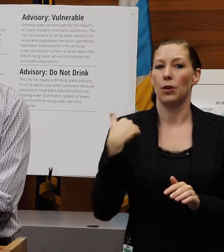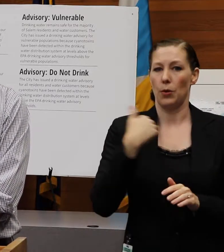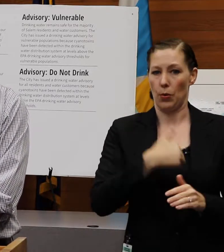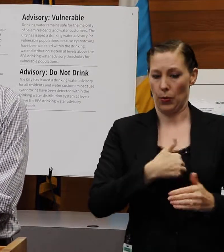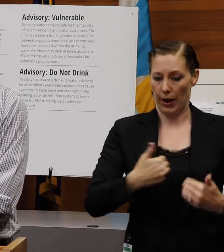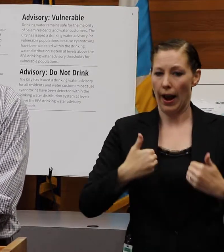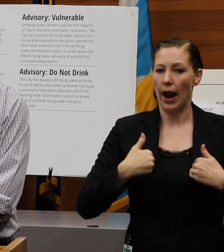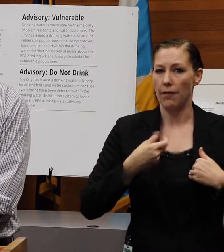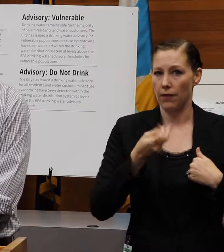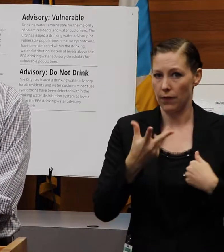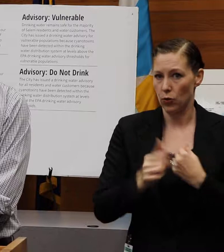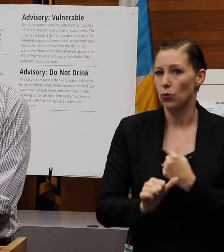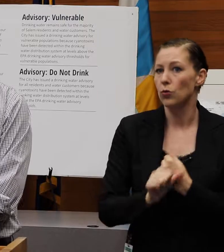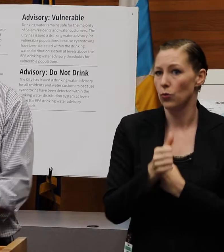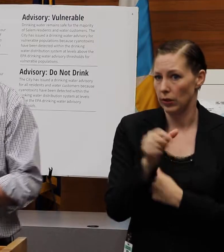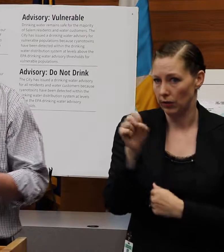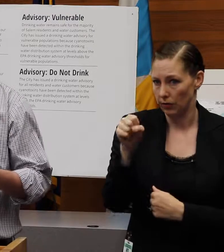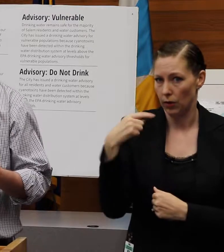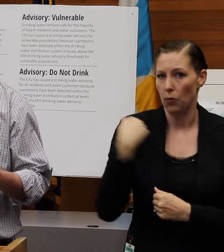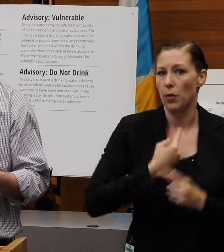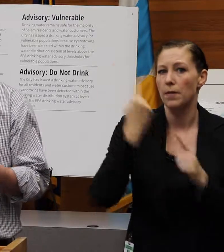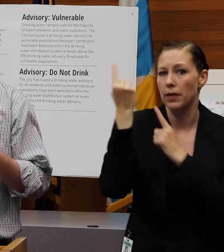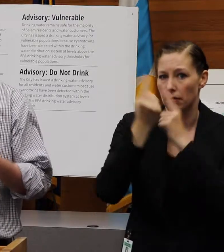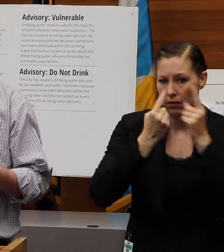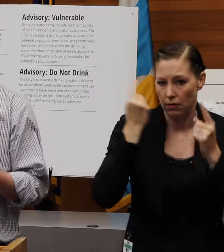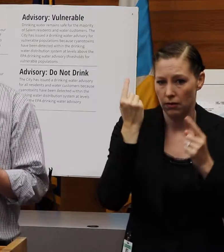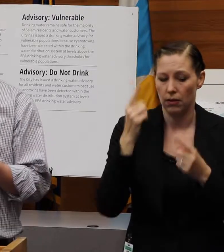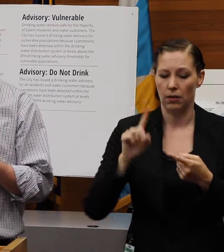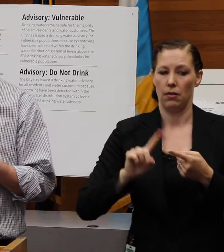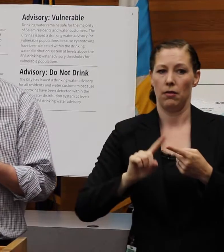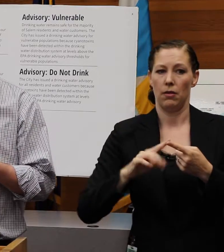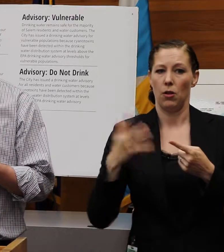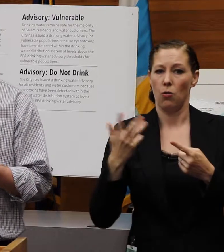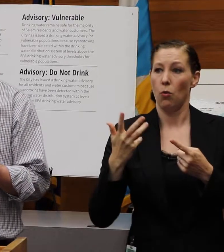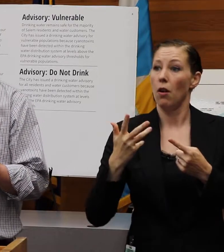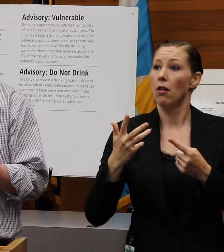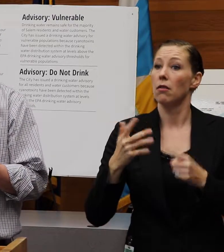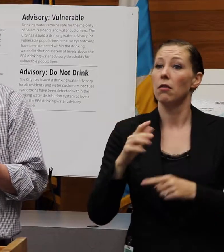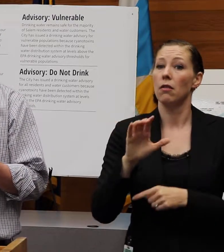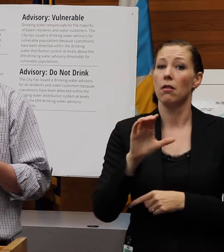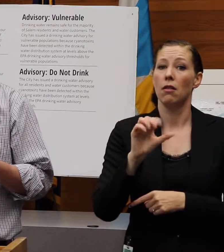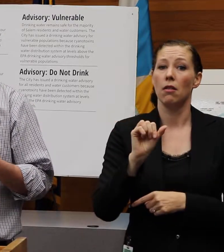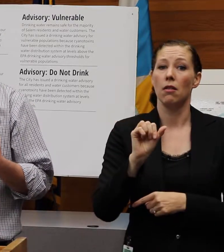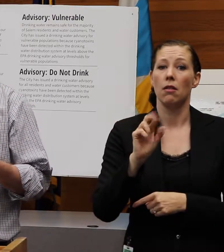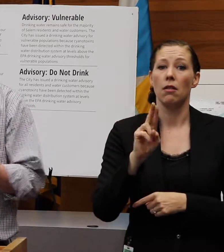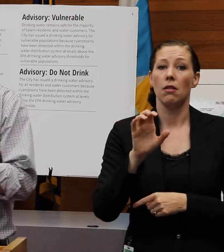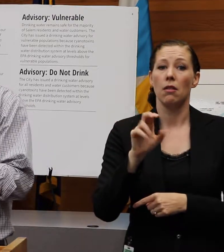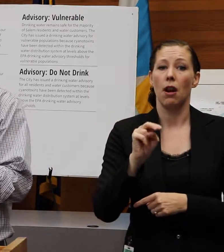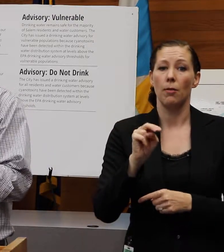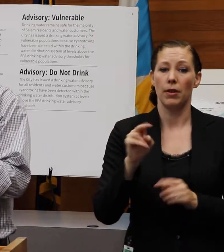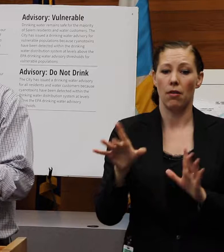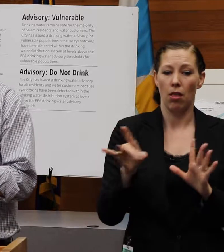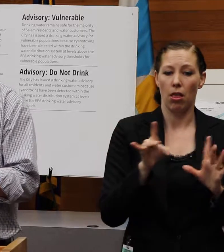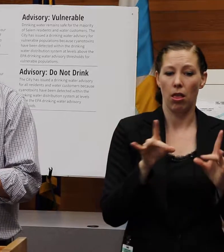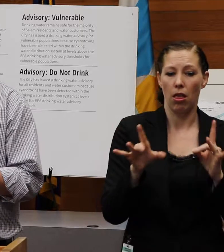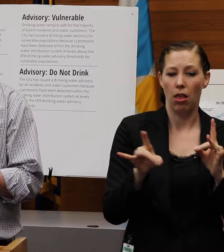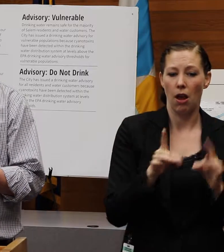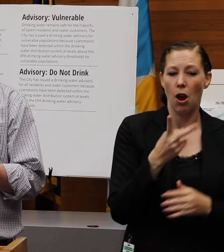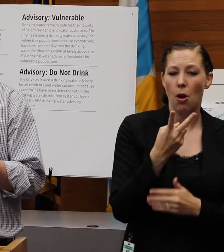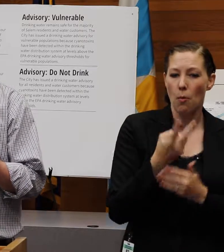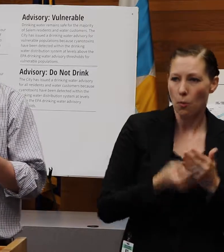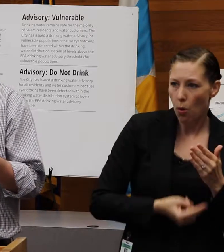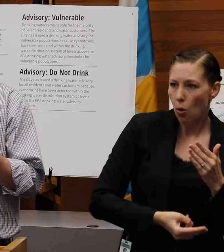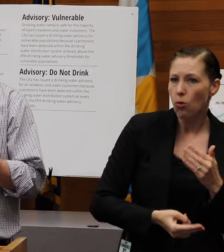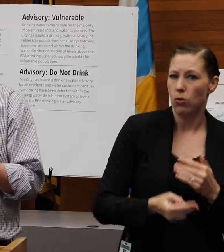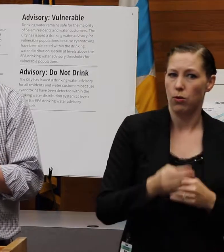we've anticipated. One of them is that it removes not only the bad carbon that we want to get rid of, but the carbon food that the bacteria